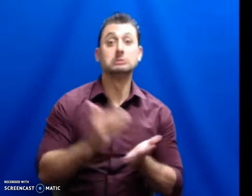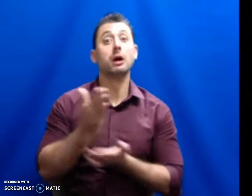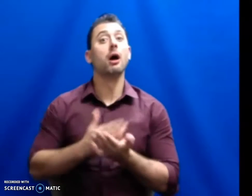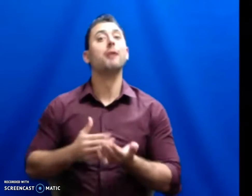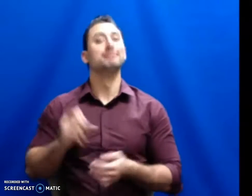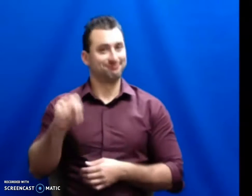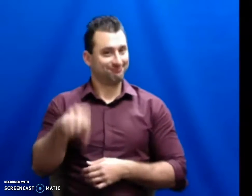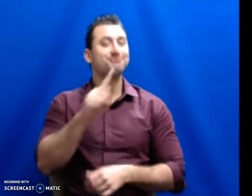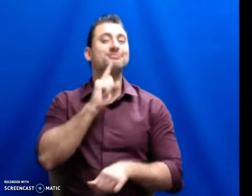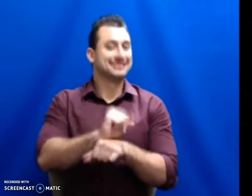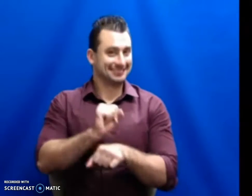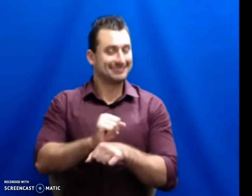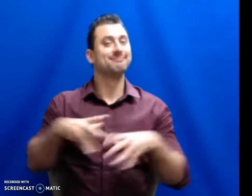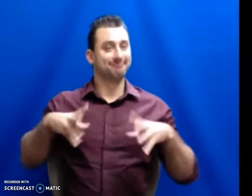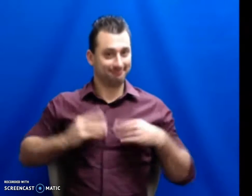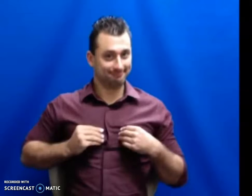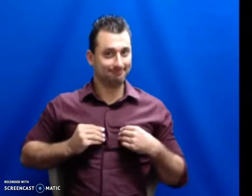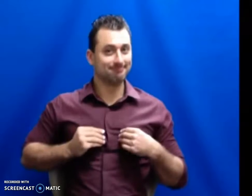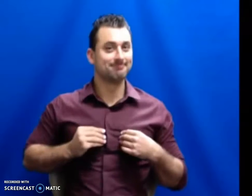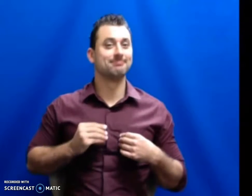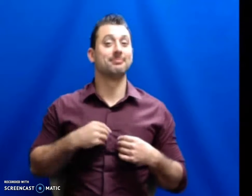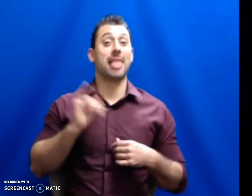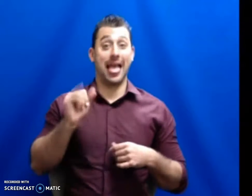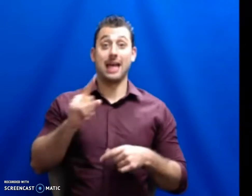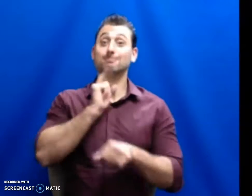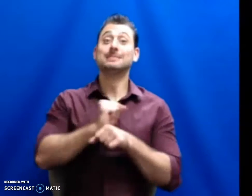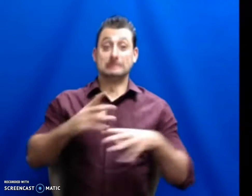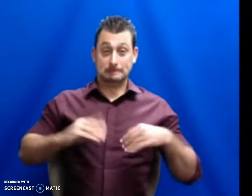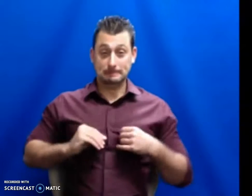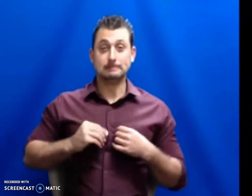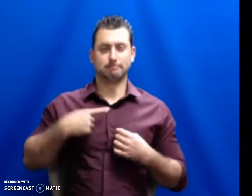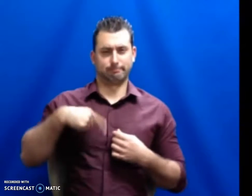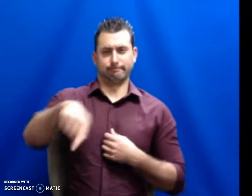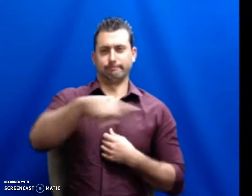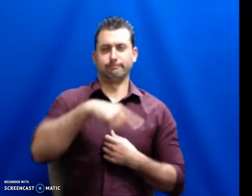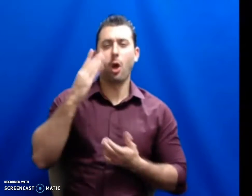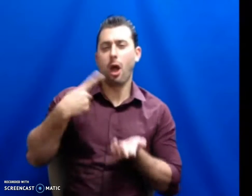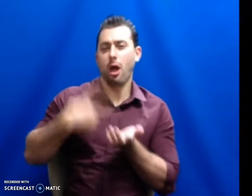that as an excuse. Now, there are some situations where that is acceptable, but not all.